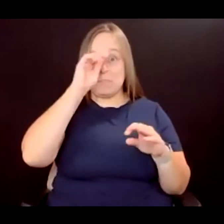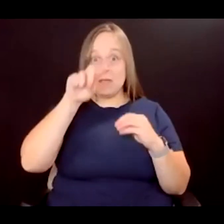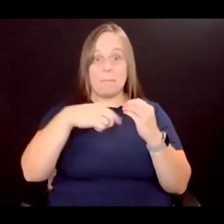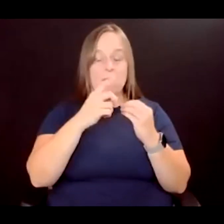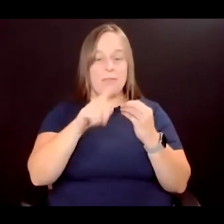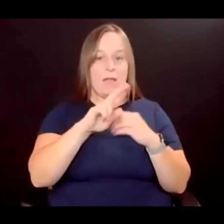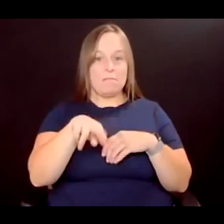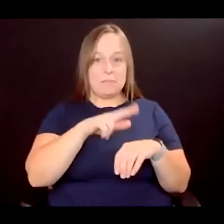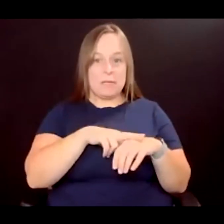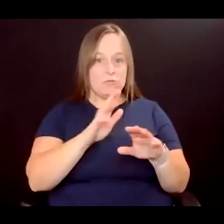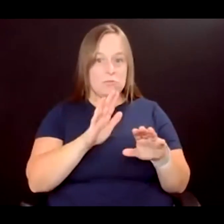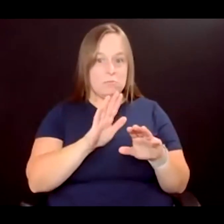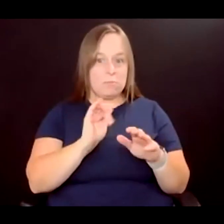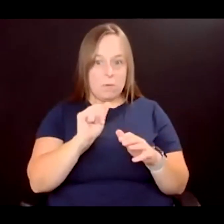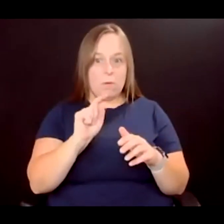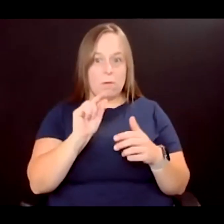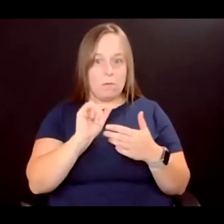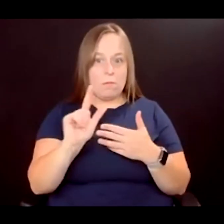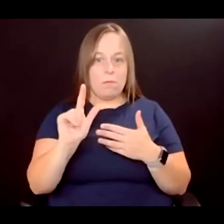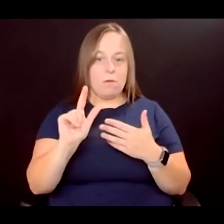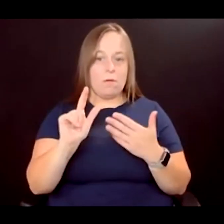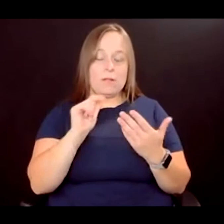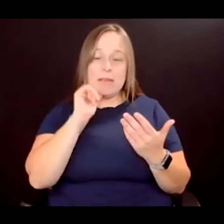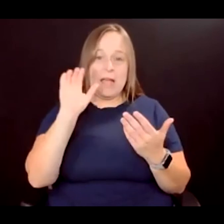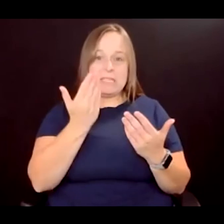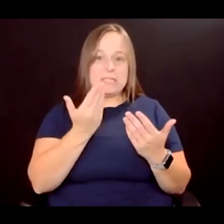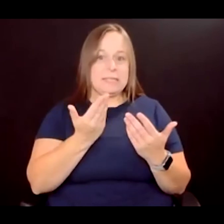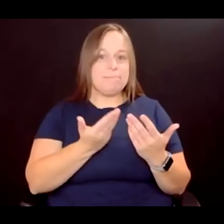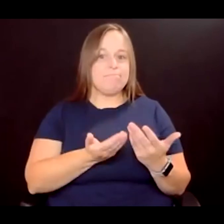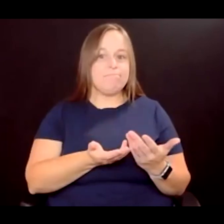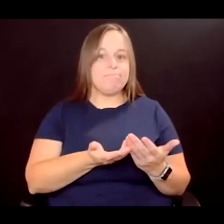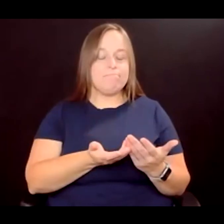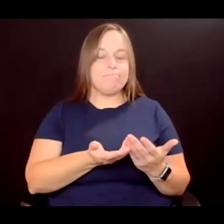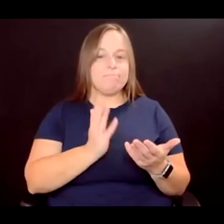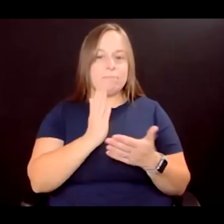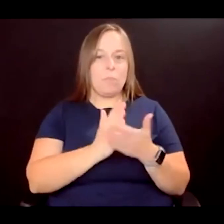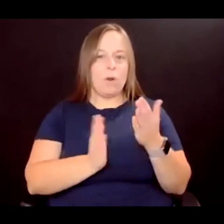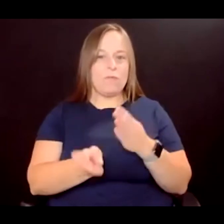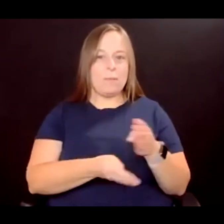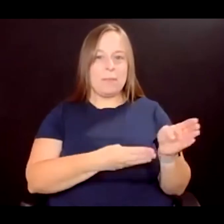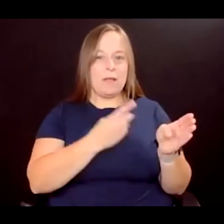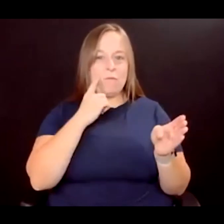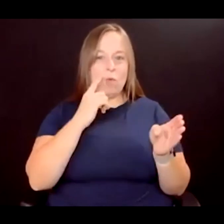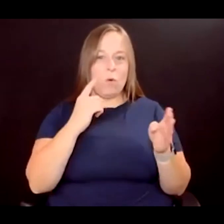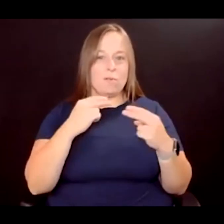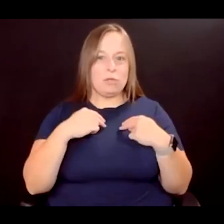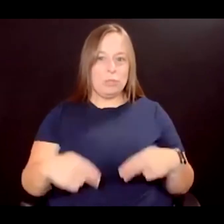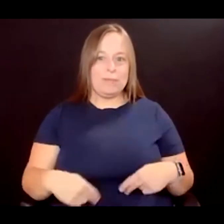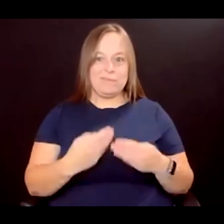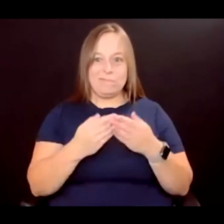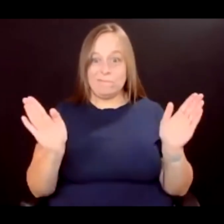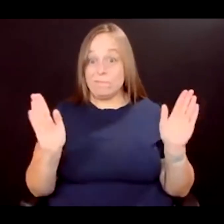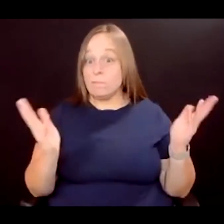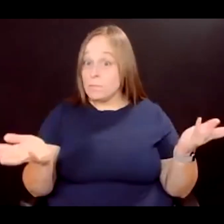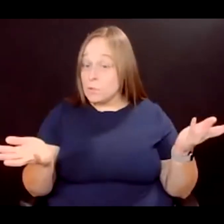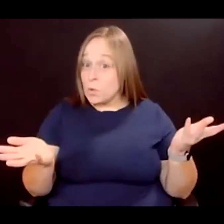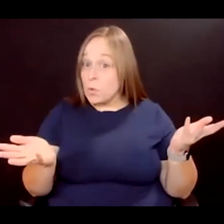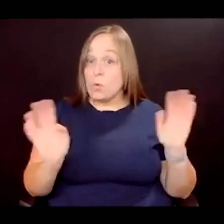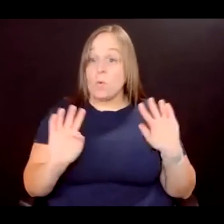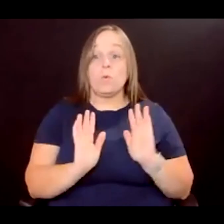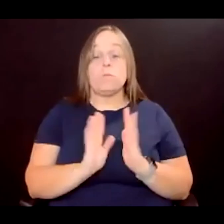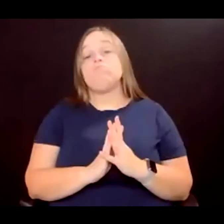the best that they know to be trained for each situation, knowing that each situation is different and they're never quite sure of what they're going to